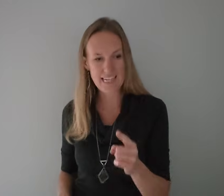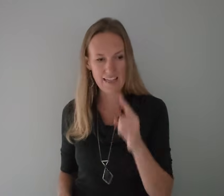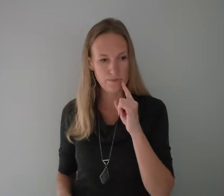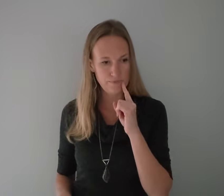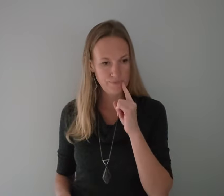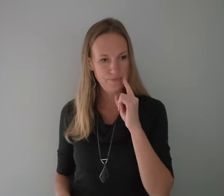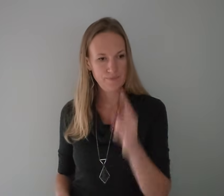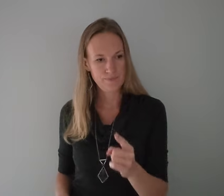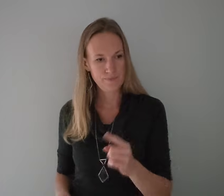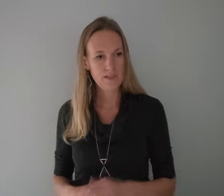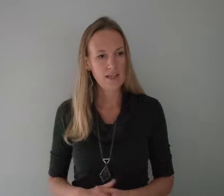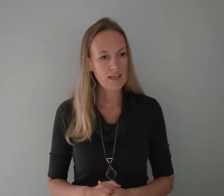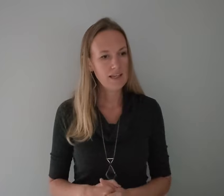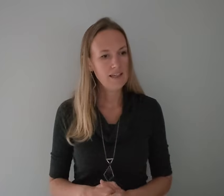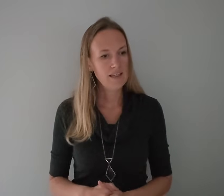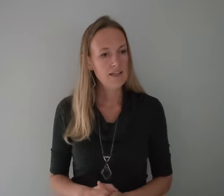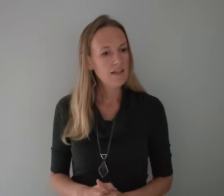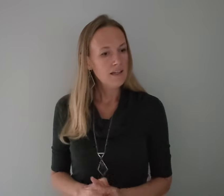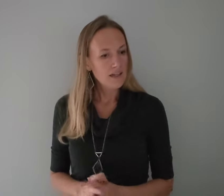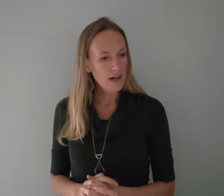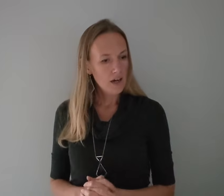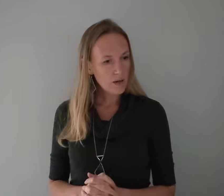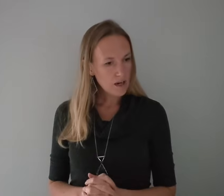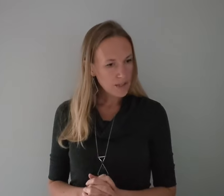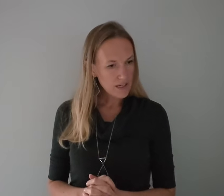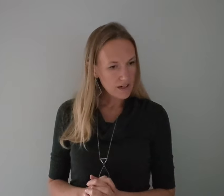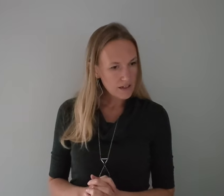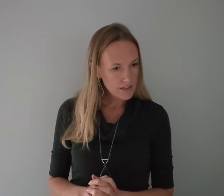tell, okay? Where are we here?